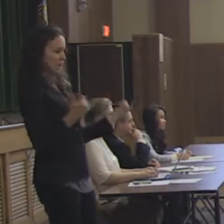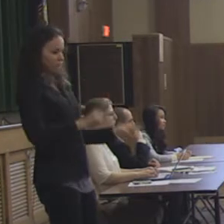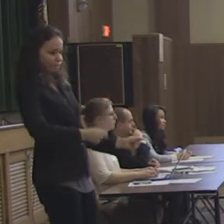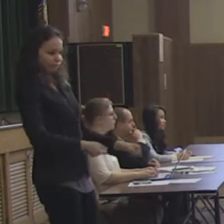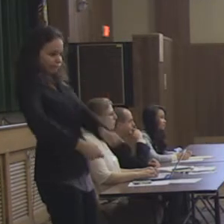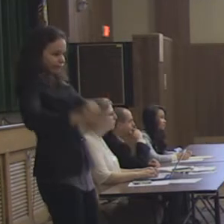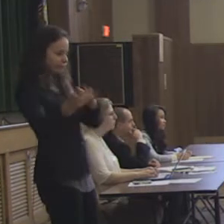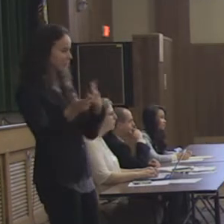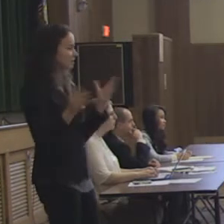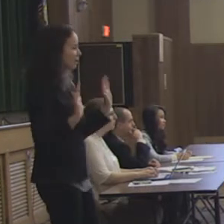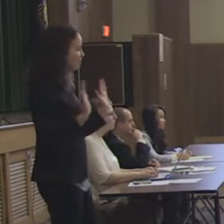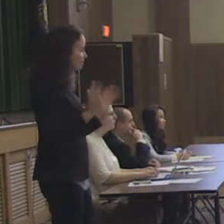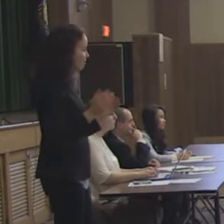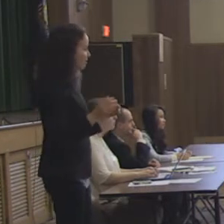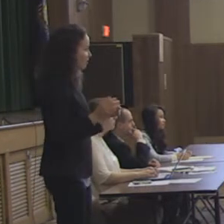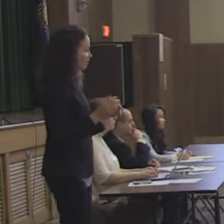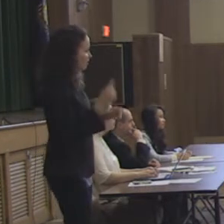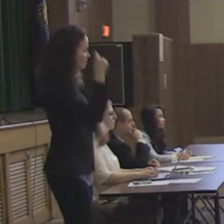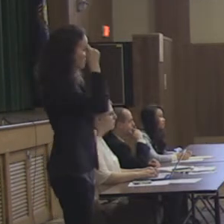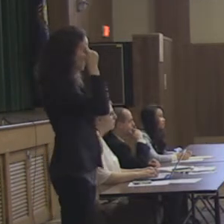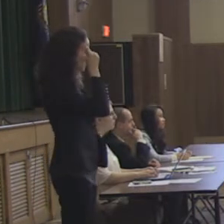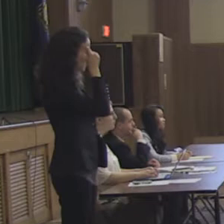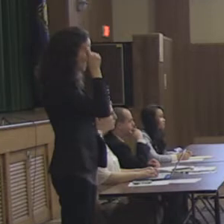helpline. You know, someone needed help for